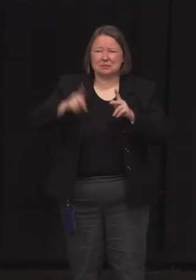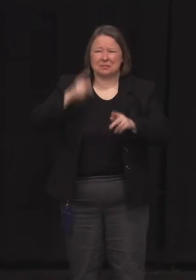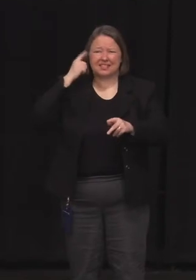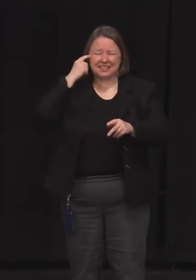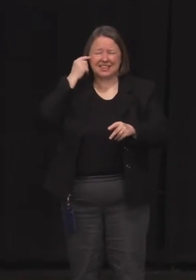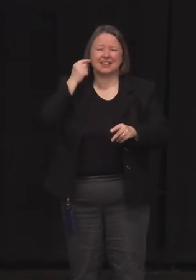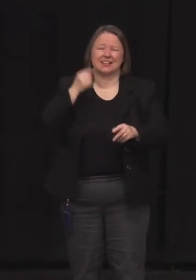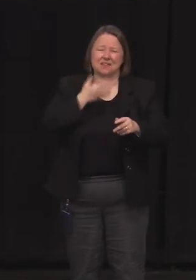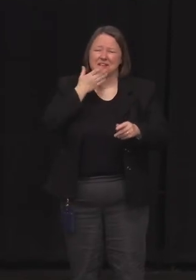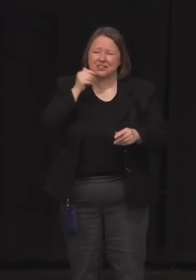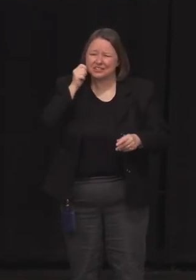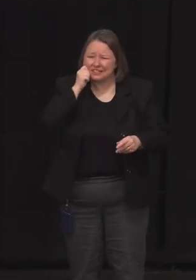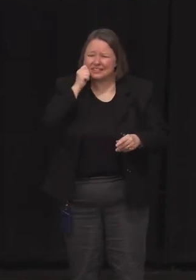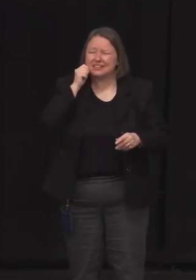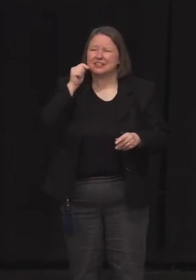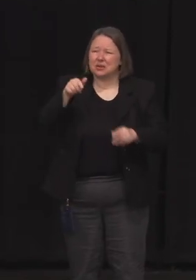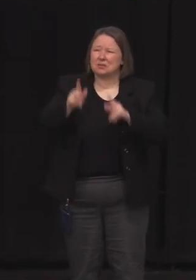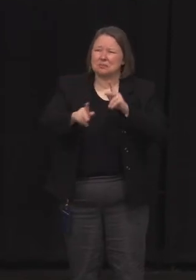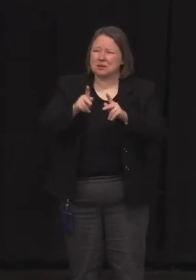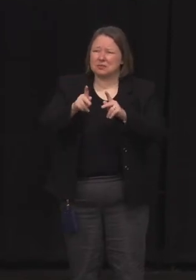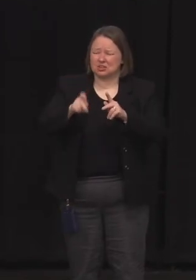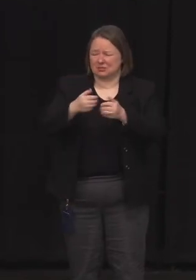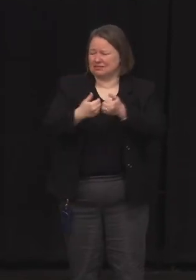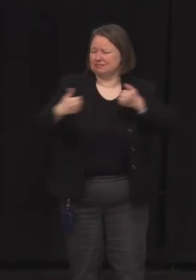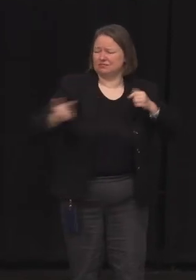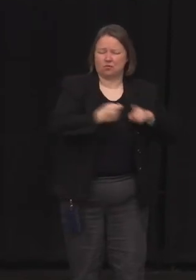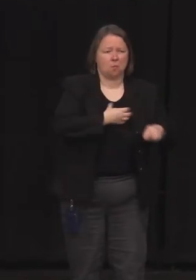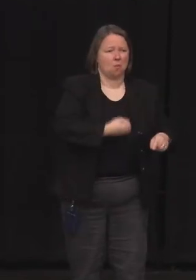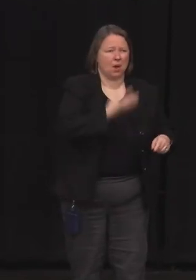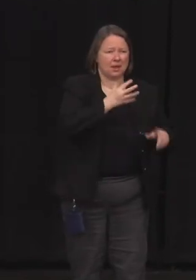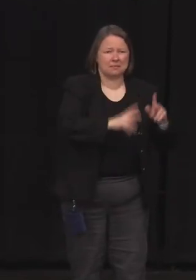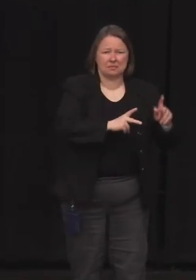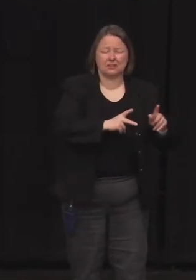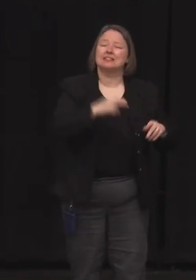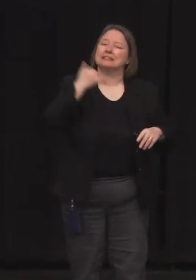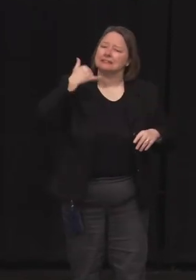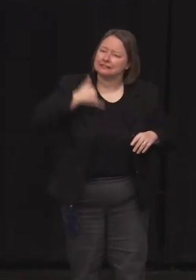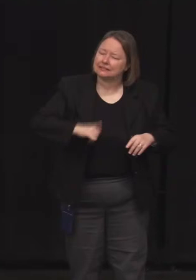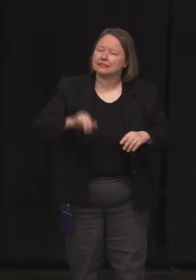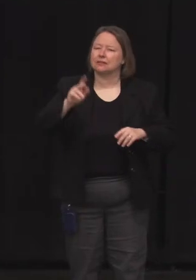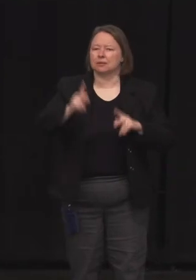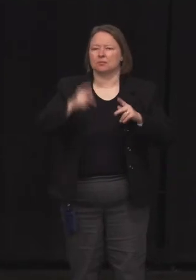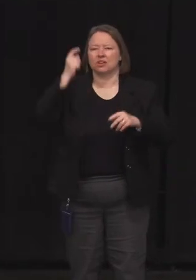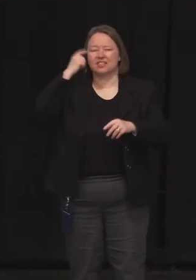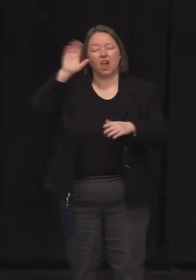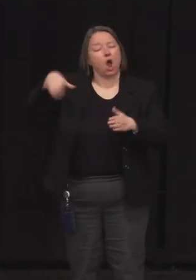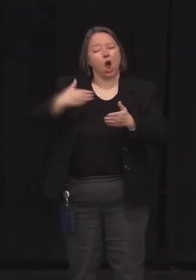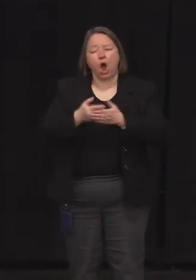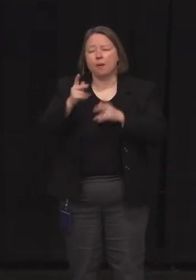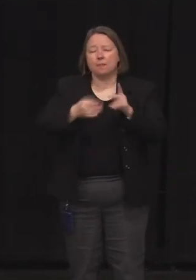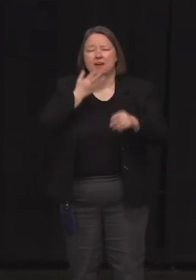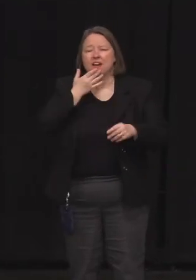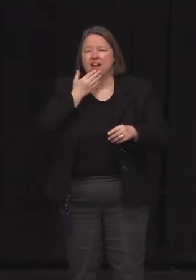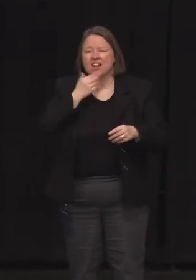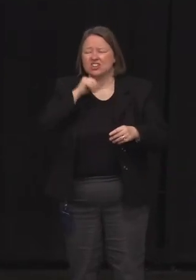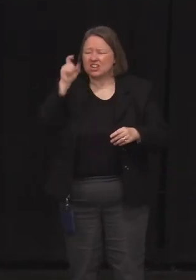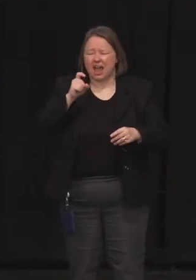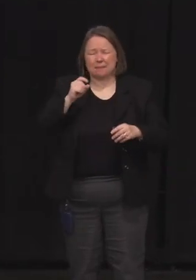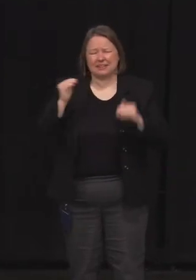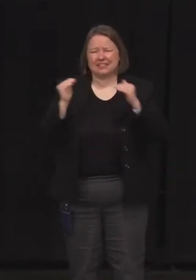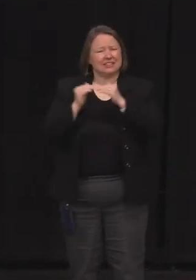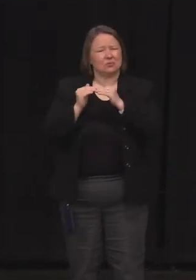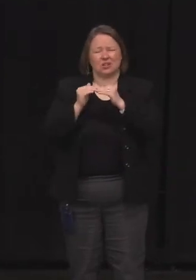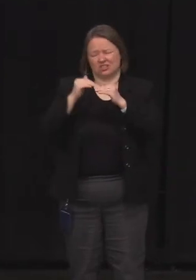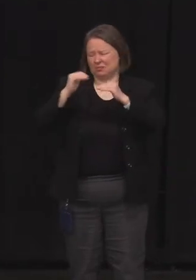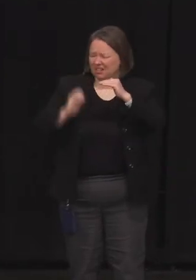color should be separated from white people. And there are still people who think all people of color shouldn't be equal.